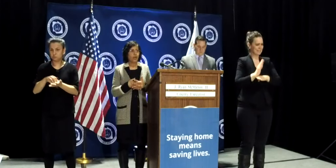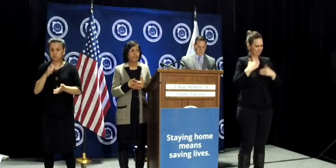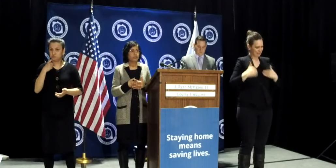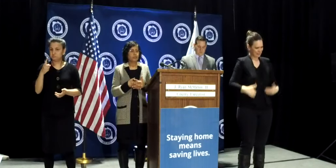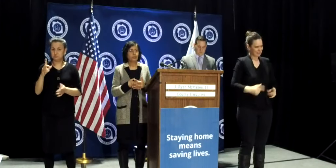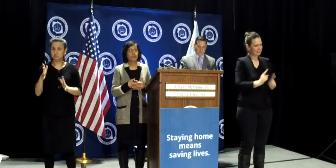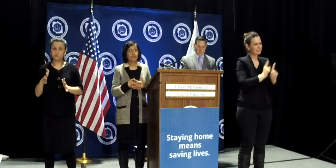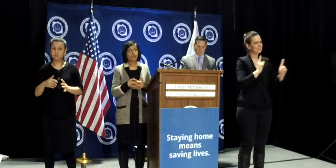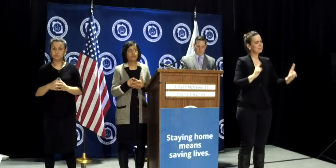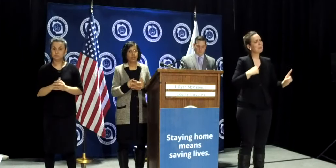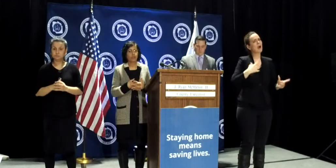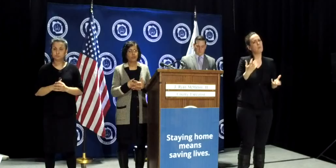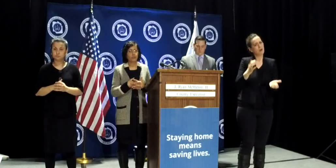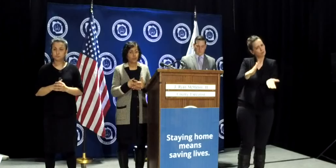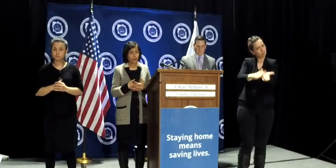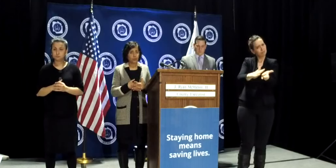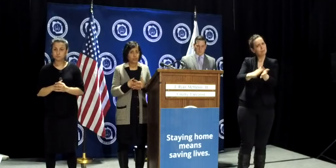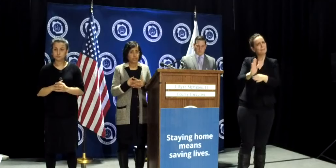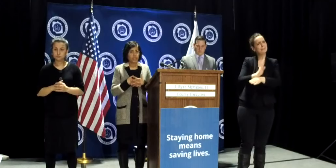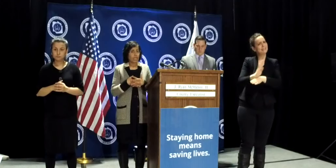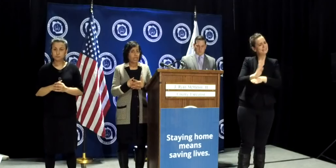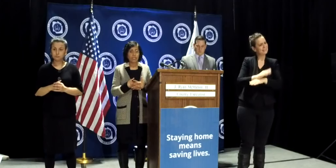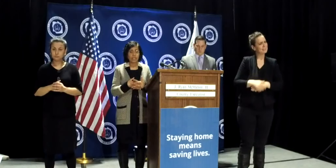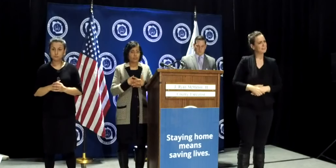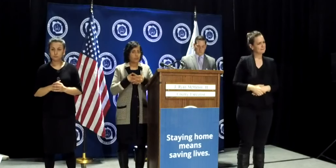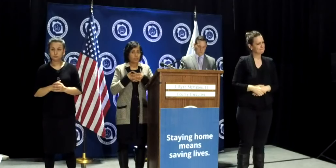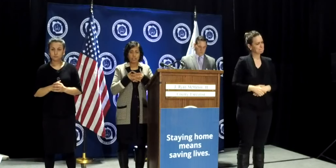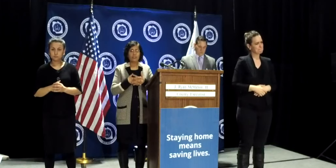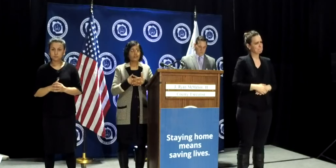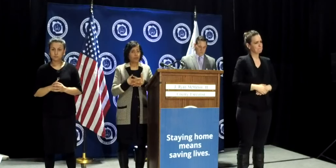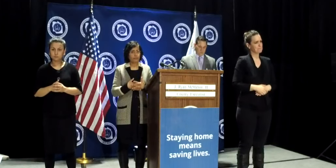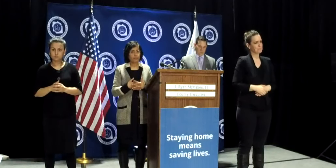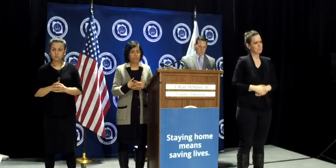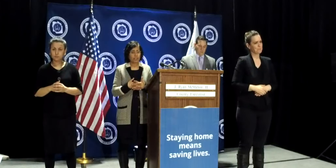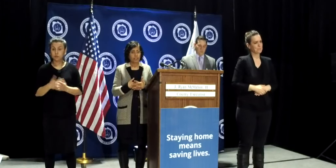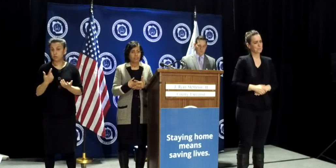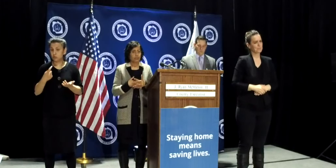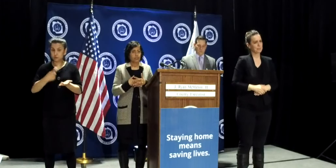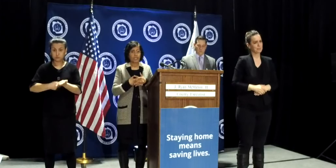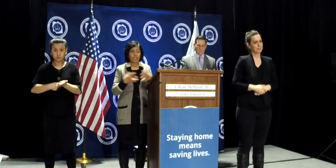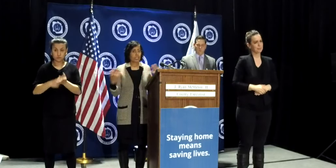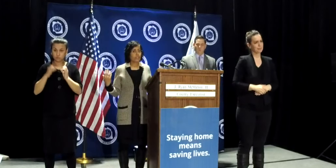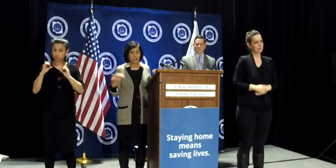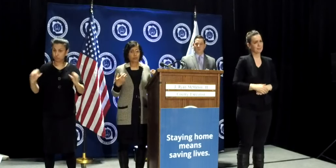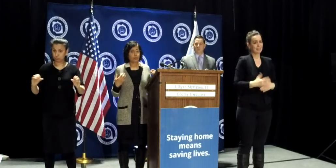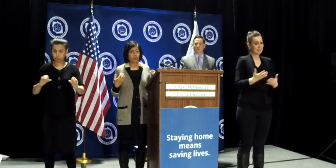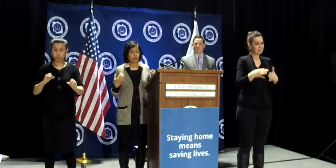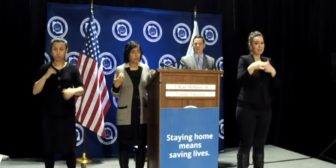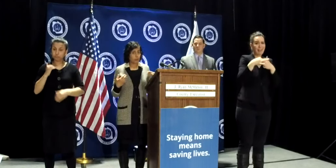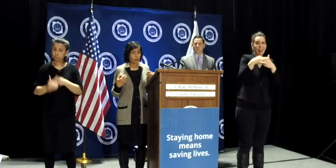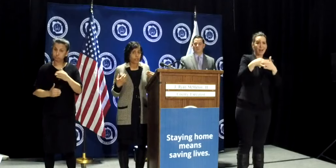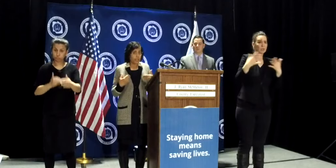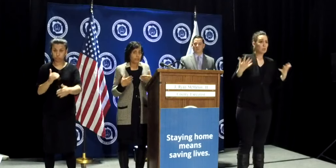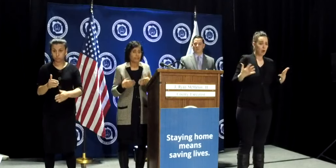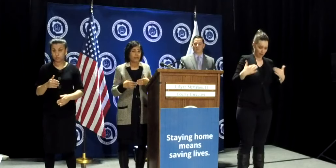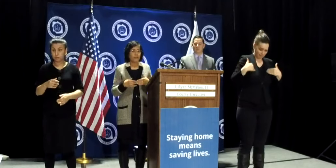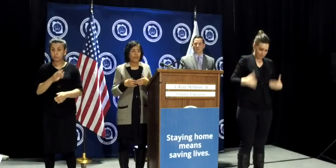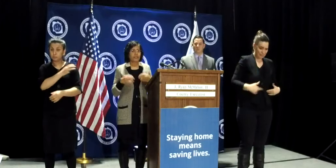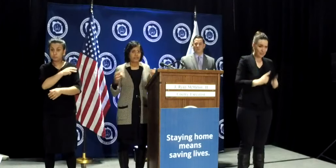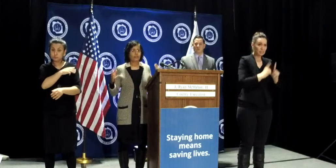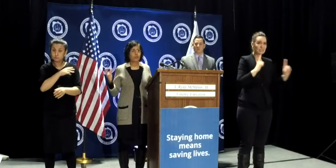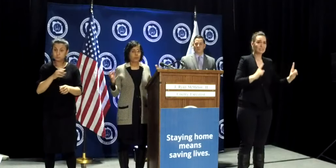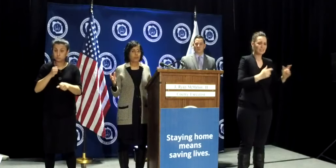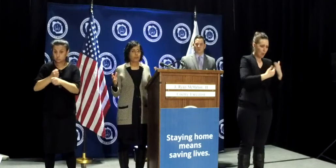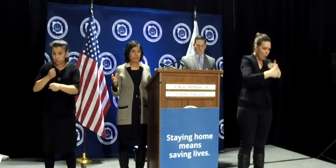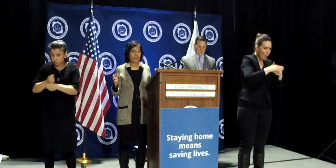we want people to follow those guidelines which are given to everybody. So they can tell their employees